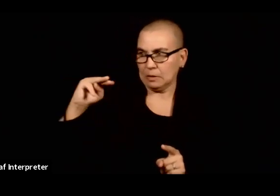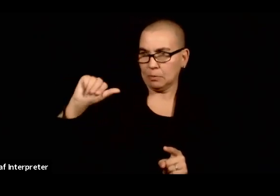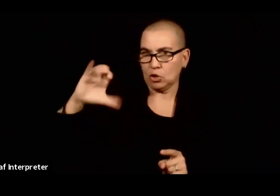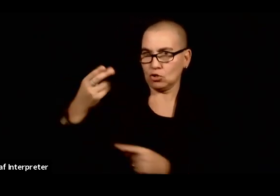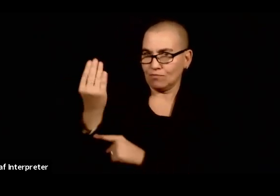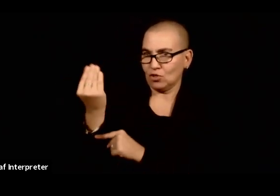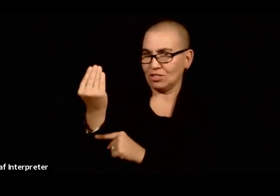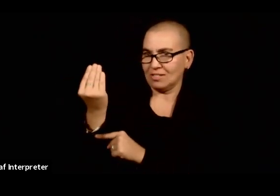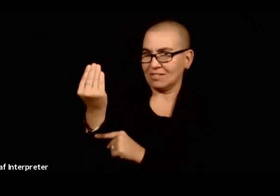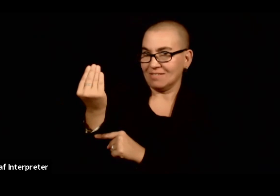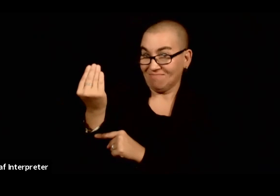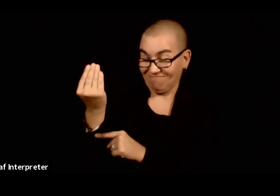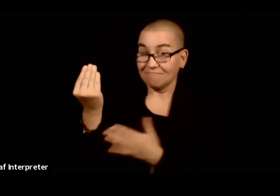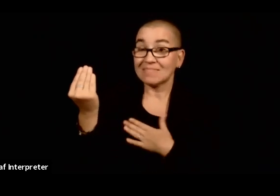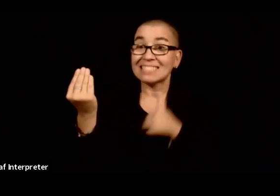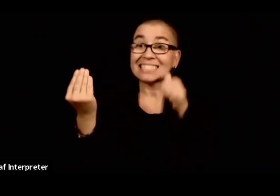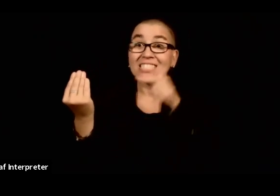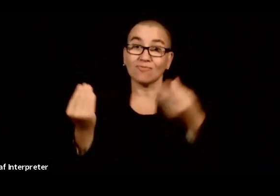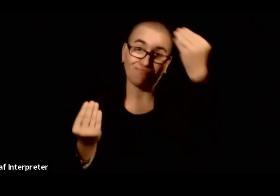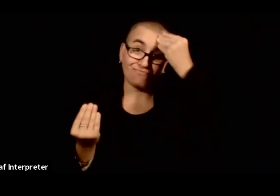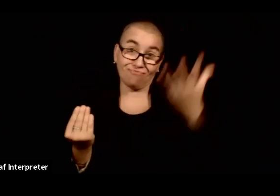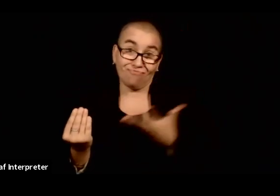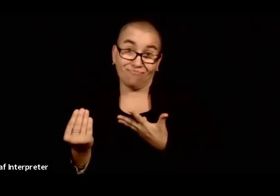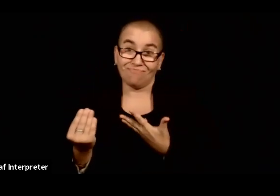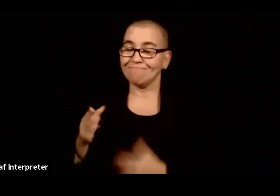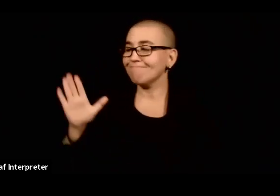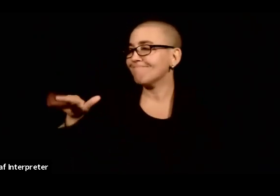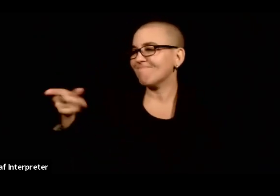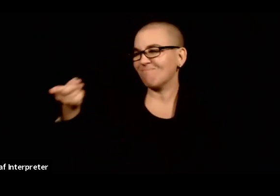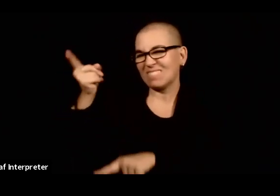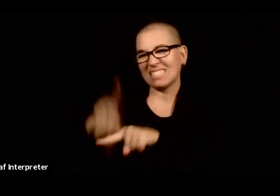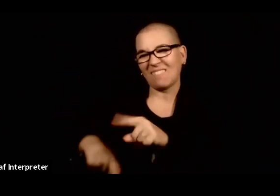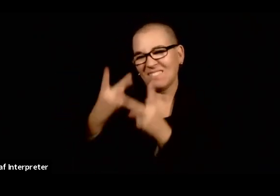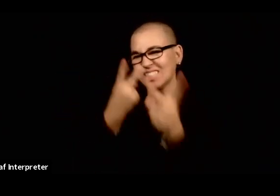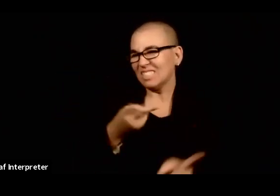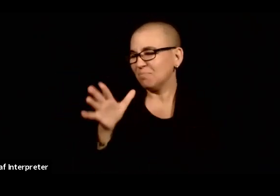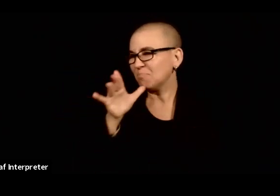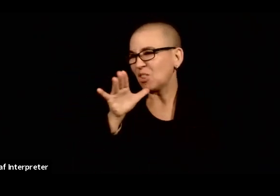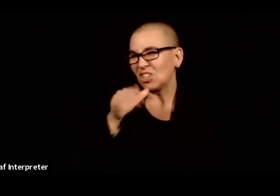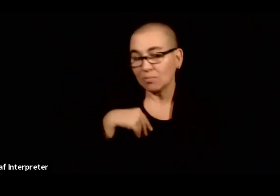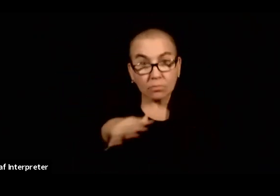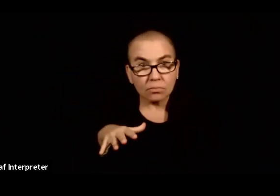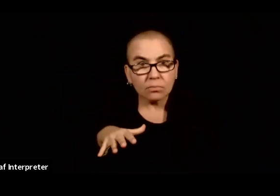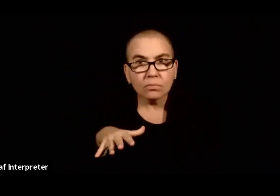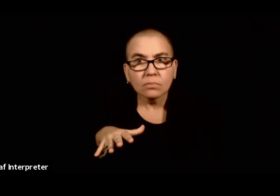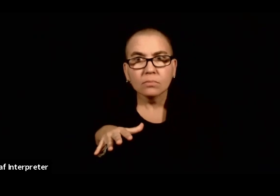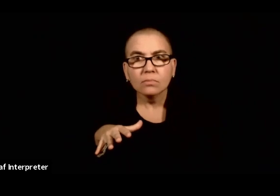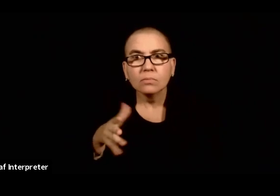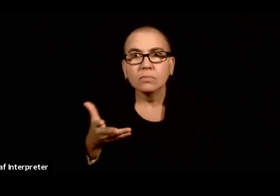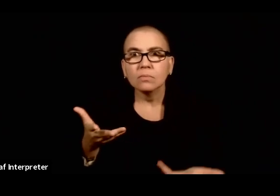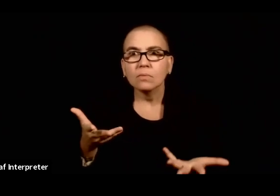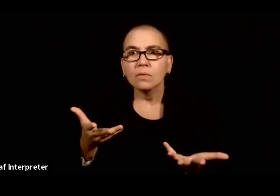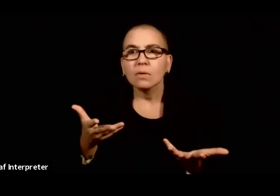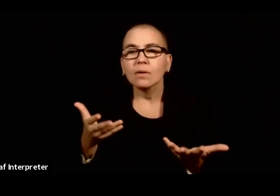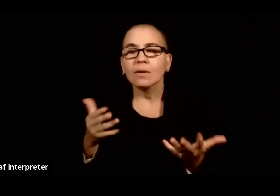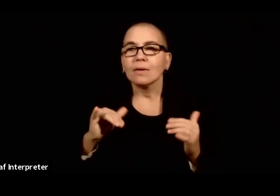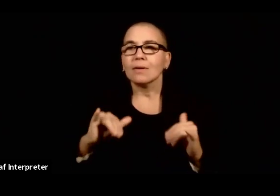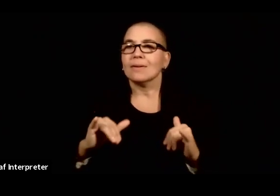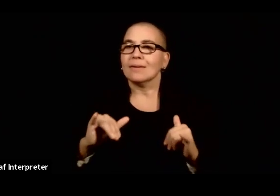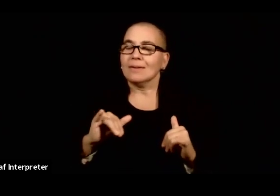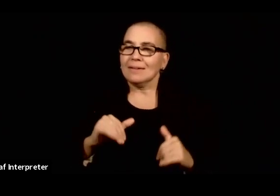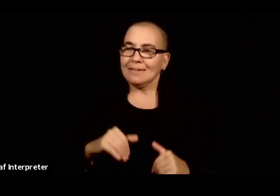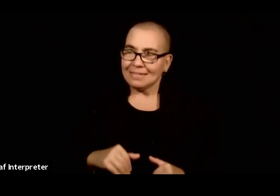to COVID-19, and I should go visit because it might be a long time before I see Mom. I remember feeling a